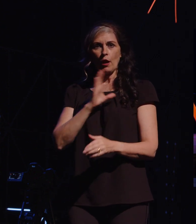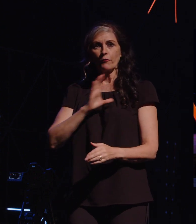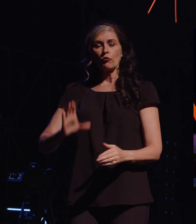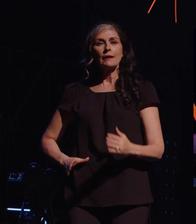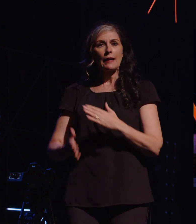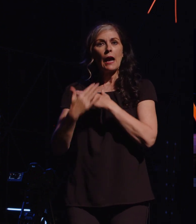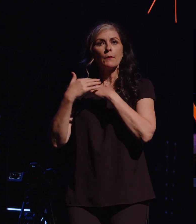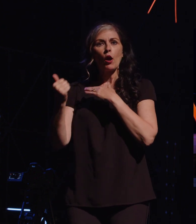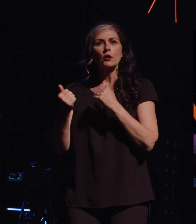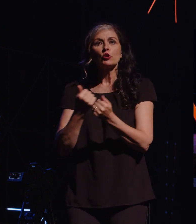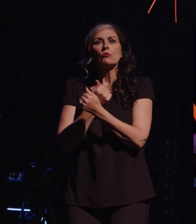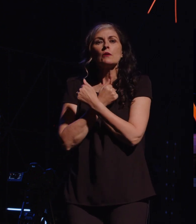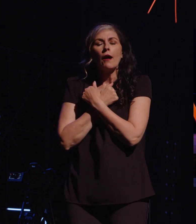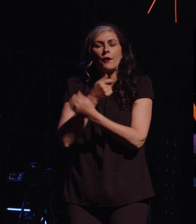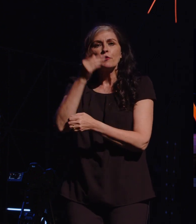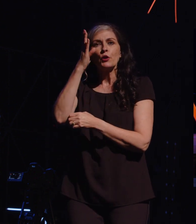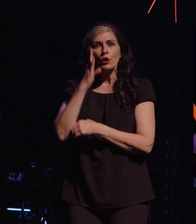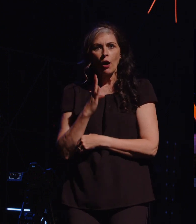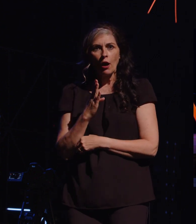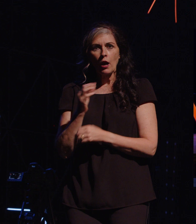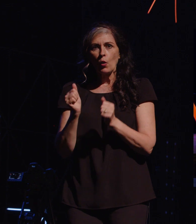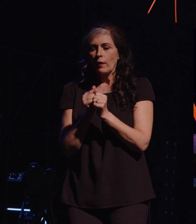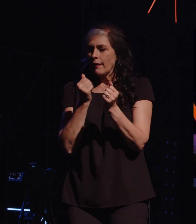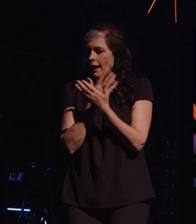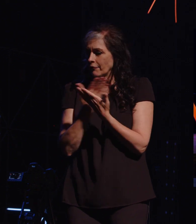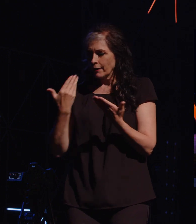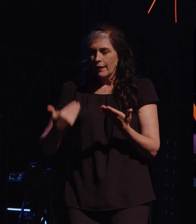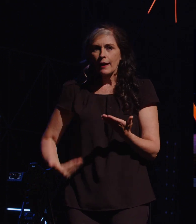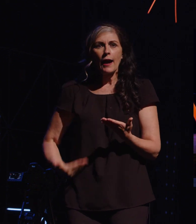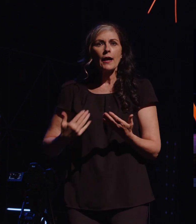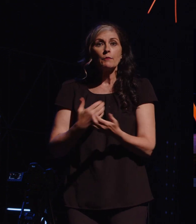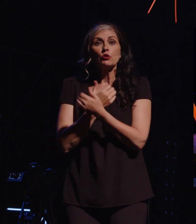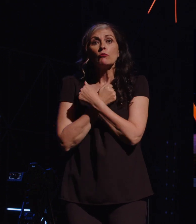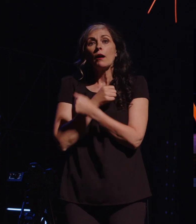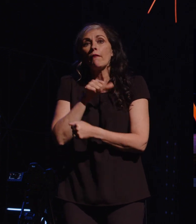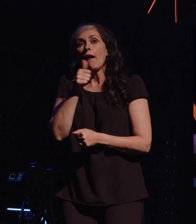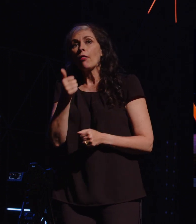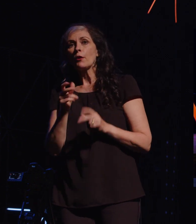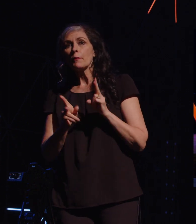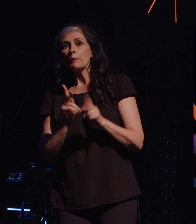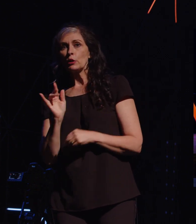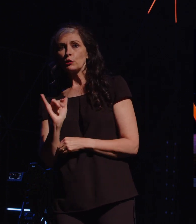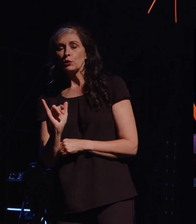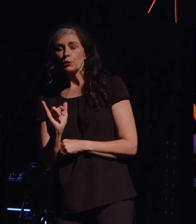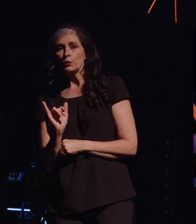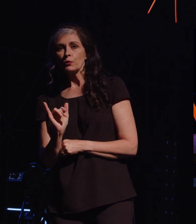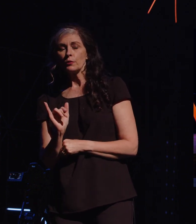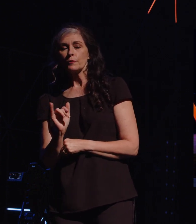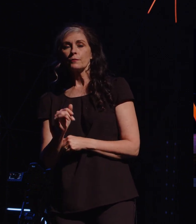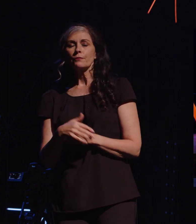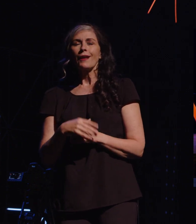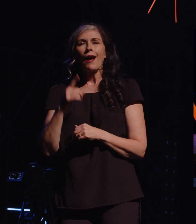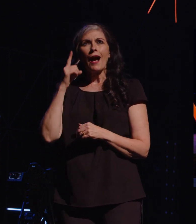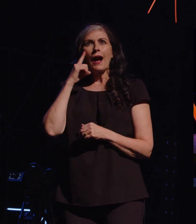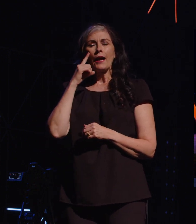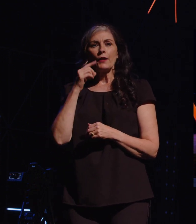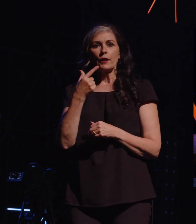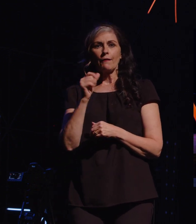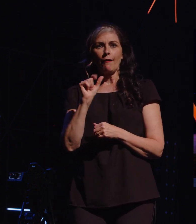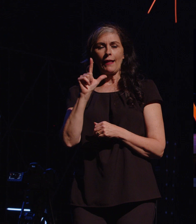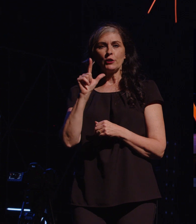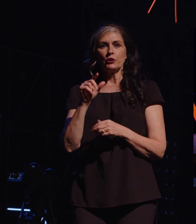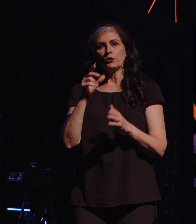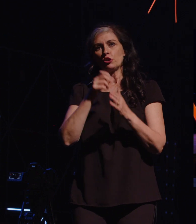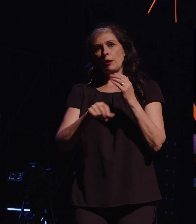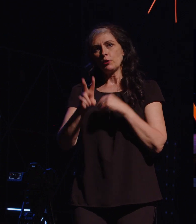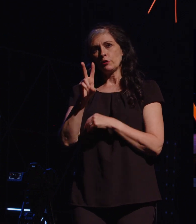to love God with everything I am and to love other people. And so I think of Galatians 2:20,